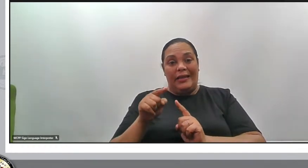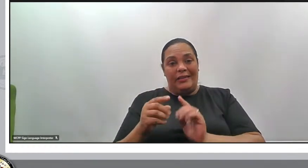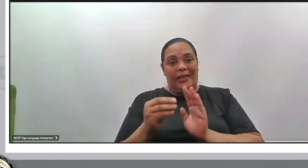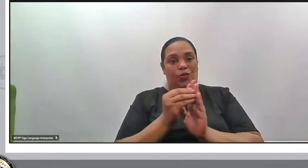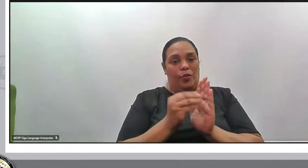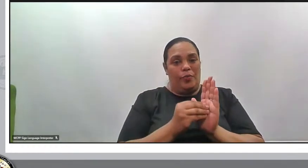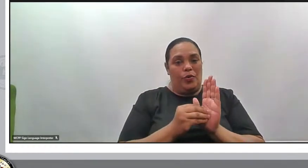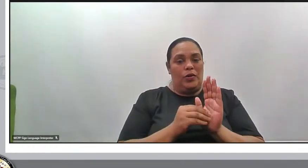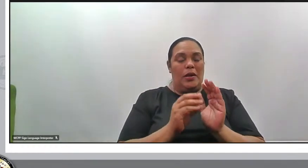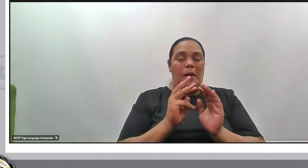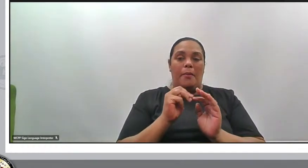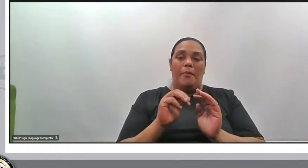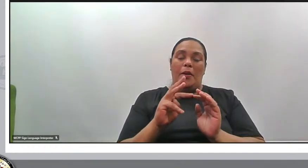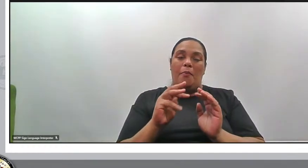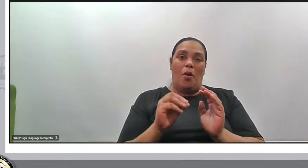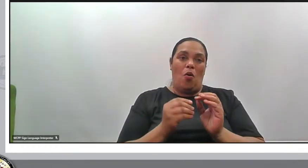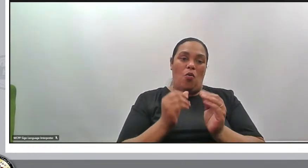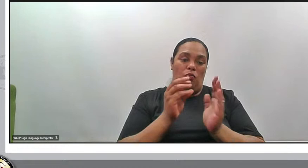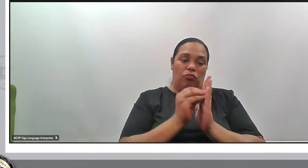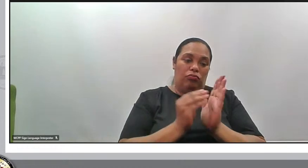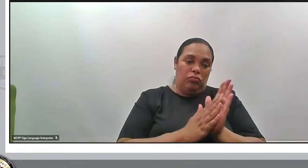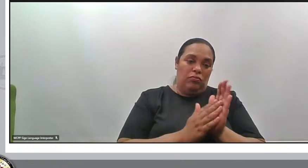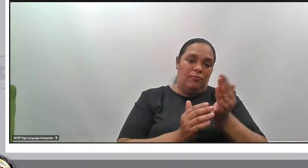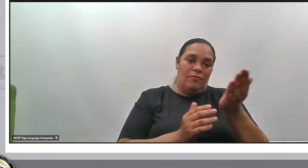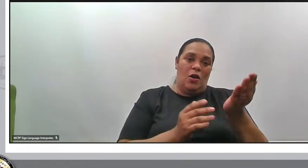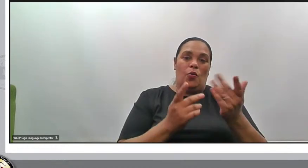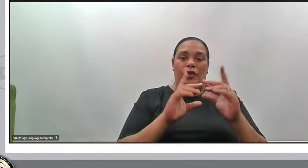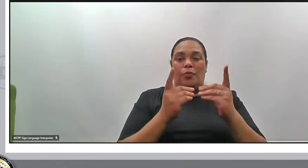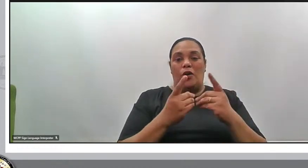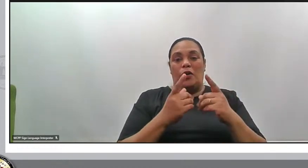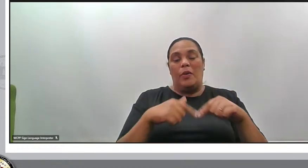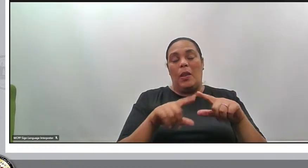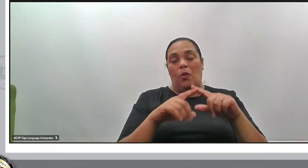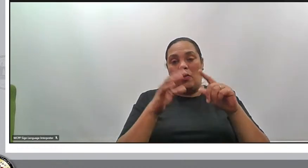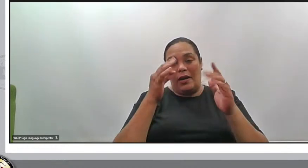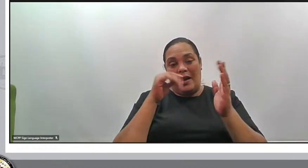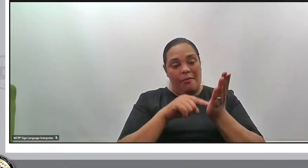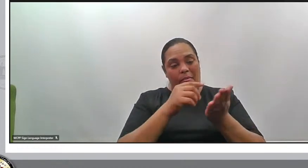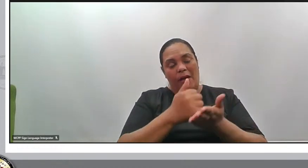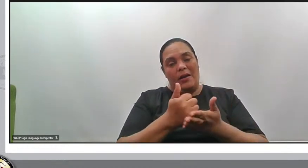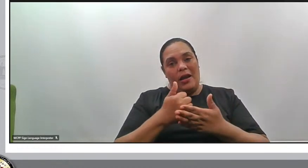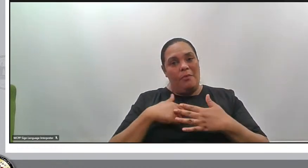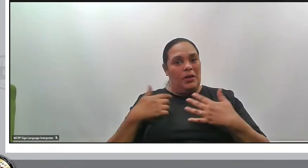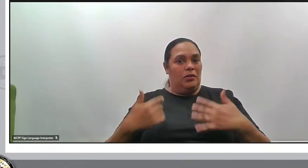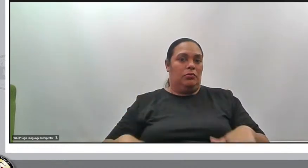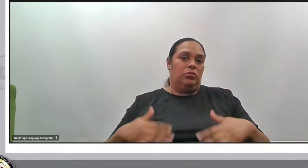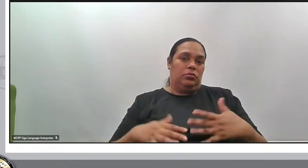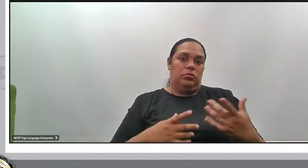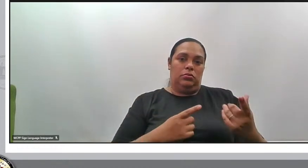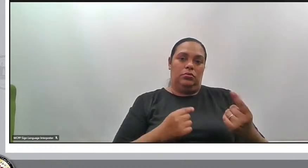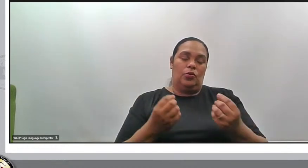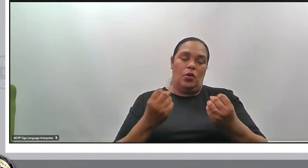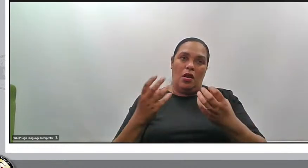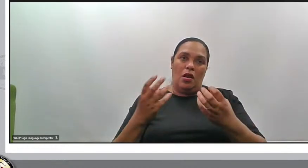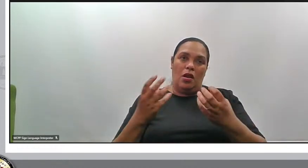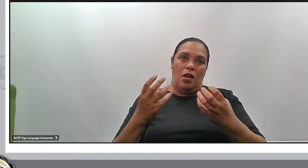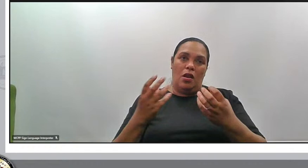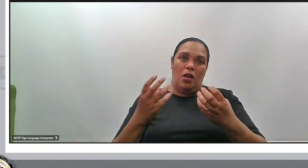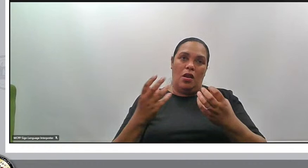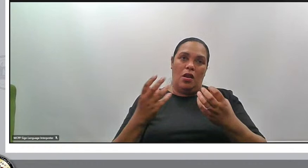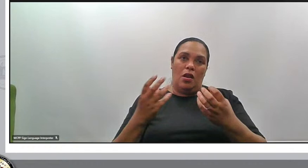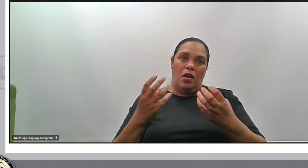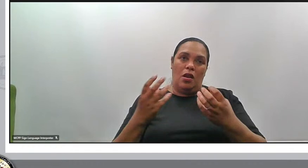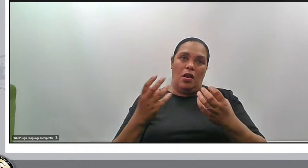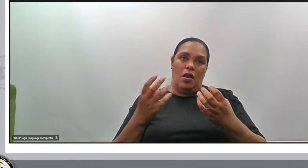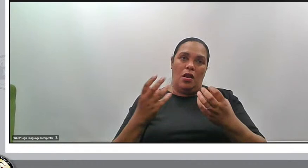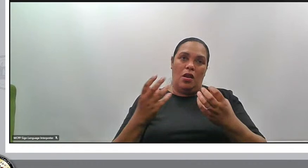a memorandum of understanding with the Department of Local Government that helps us a lot with free venues,